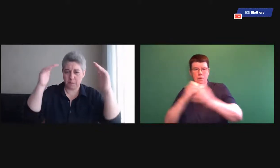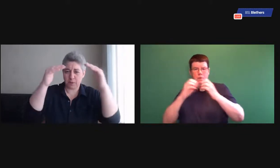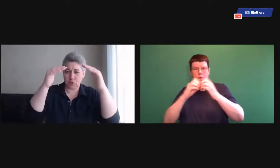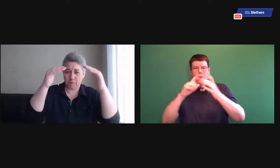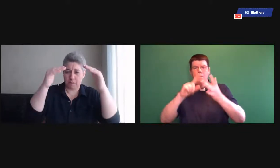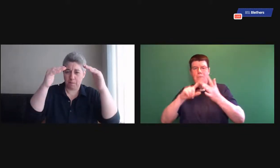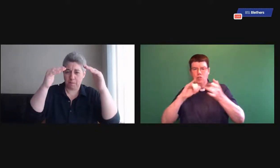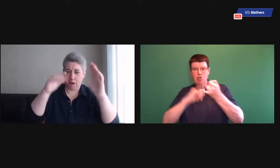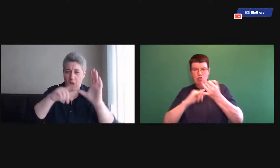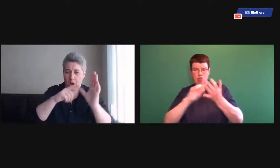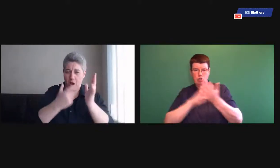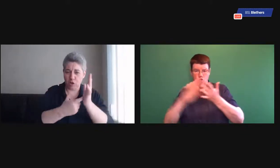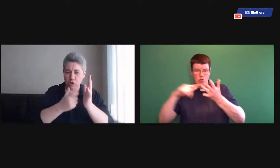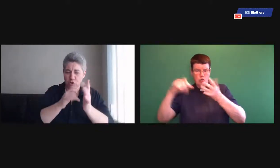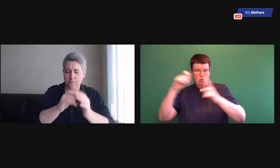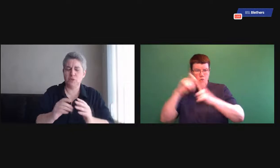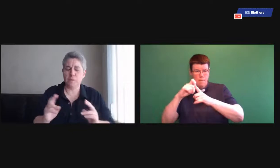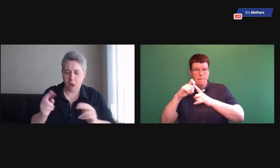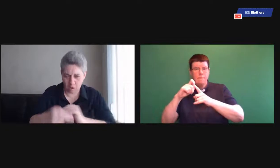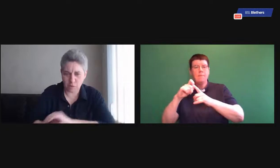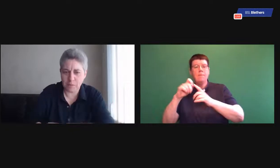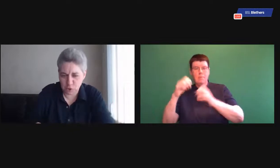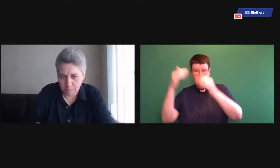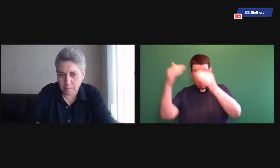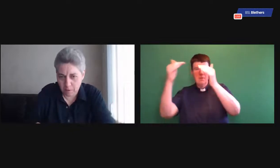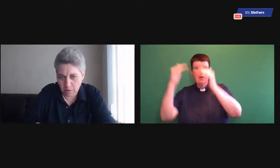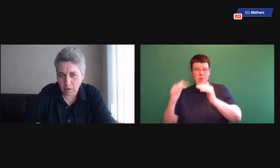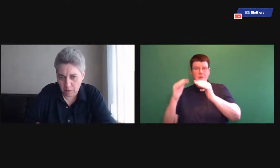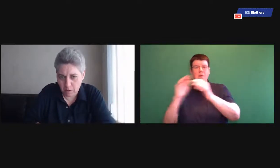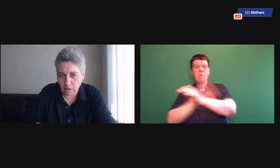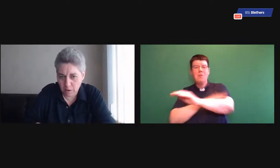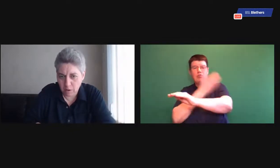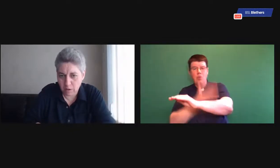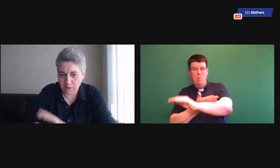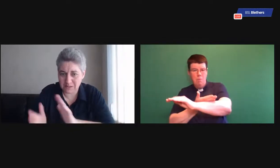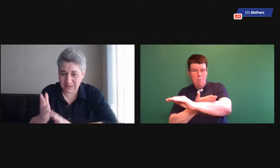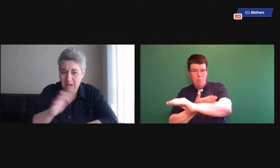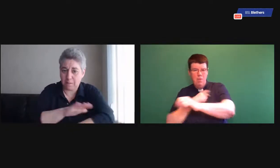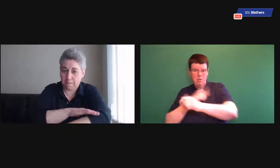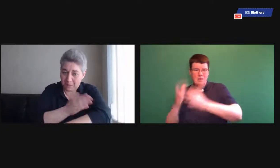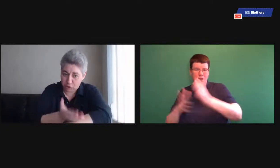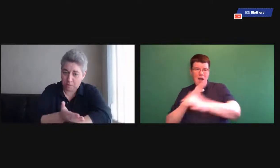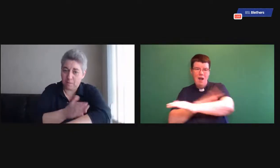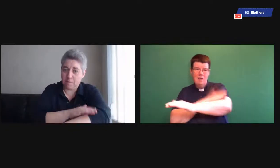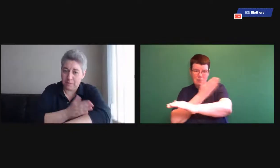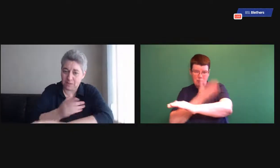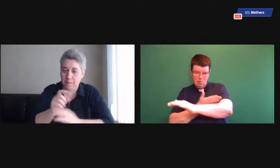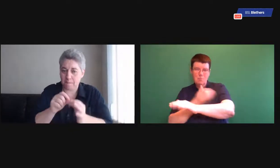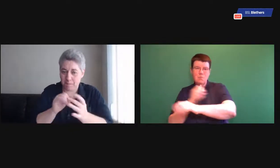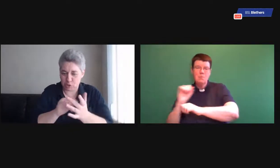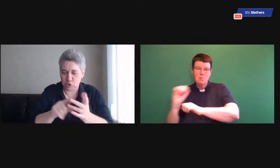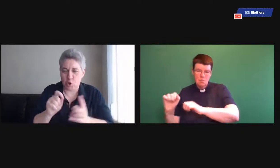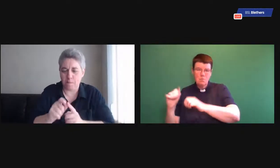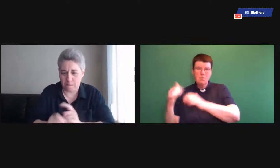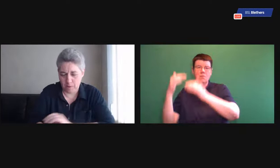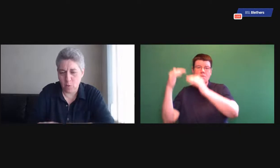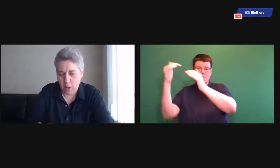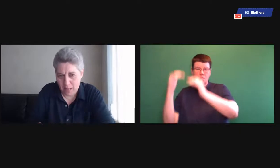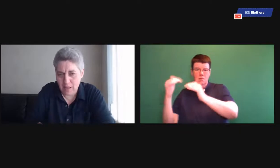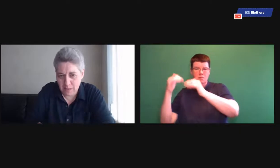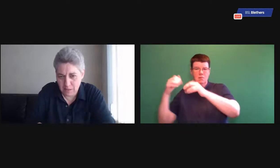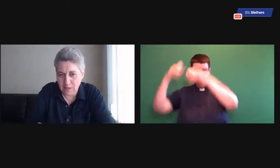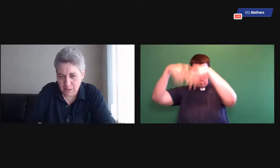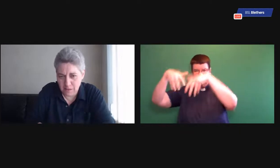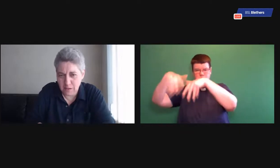church. The Episcopalians have bishops, and that's why it's there.